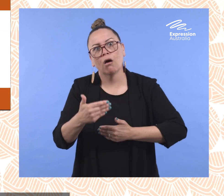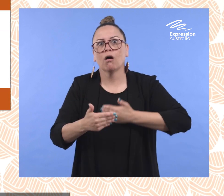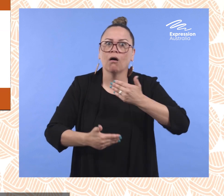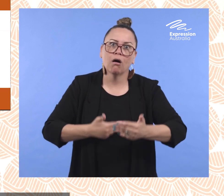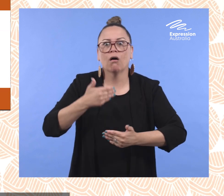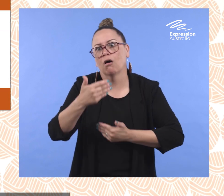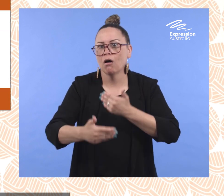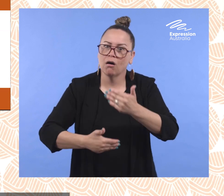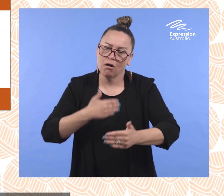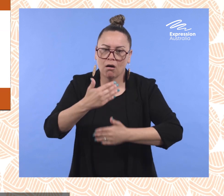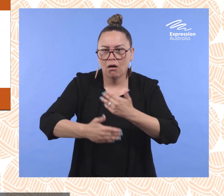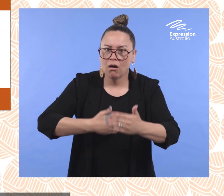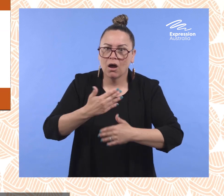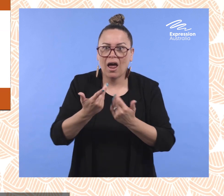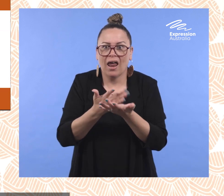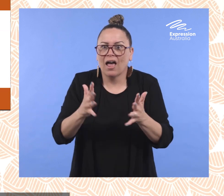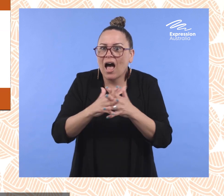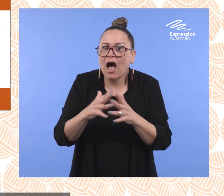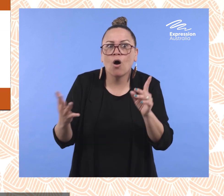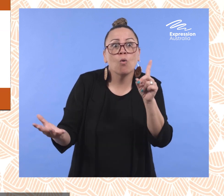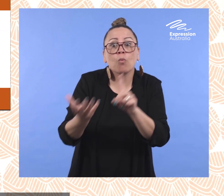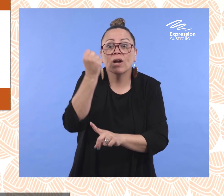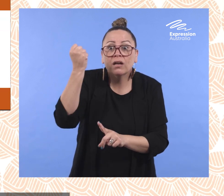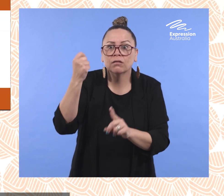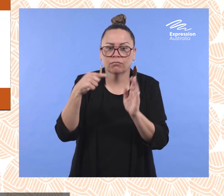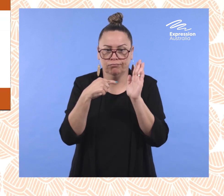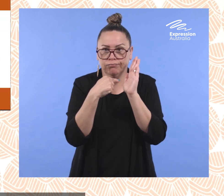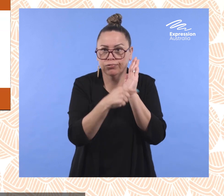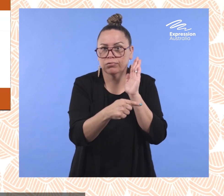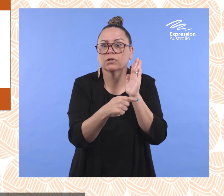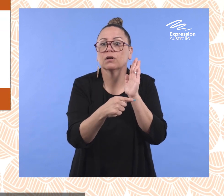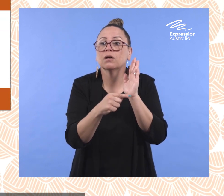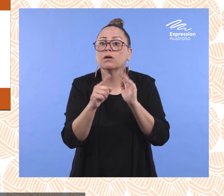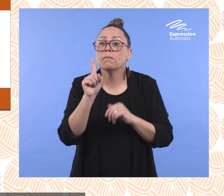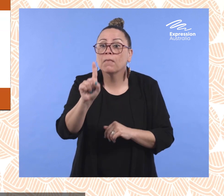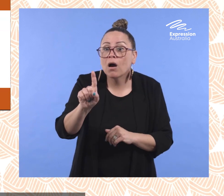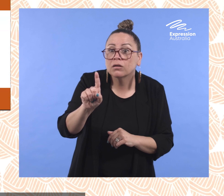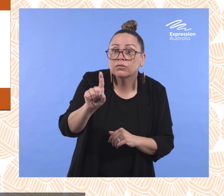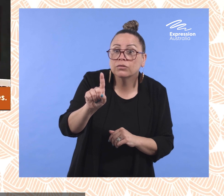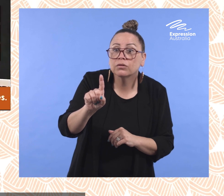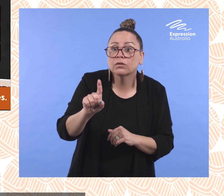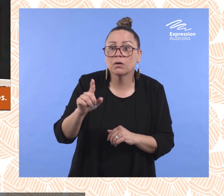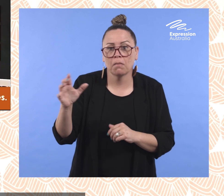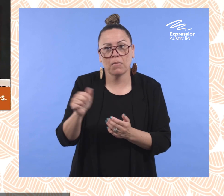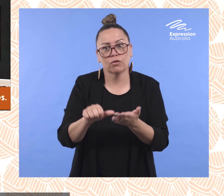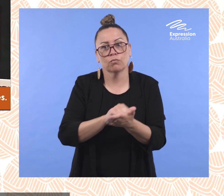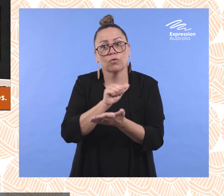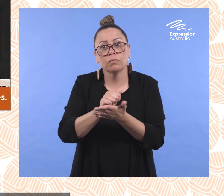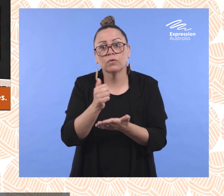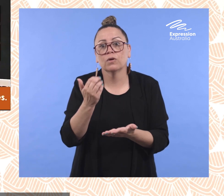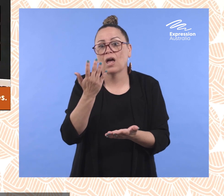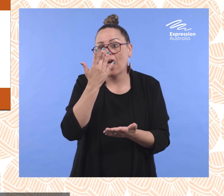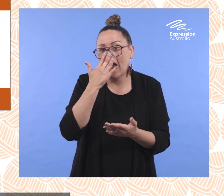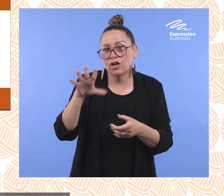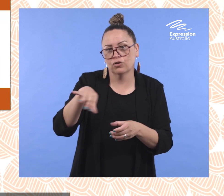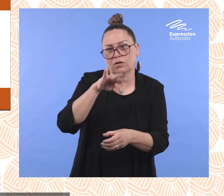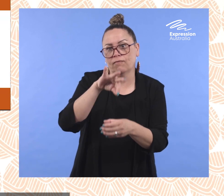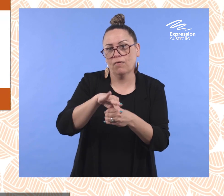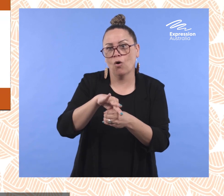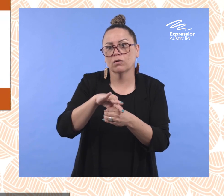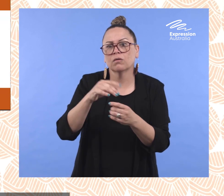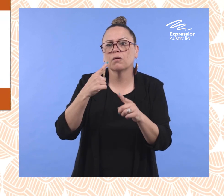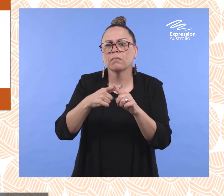and how it's to be won also. But you must be eligible to vote by and being on the voting